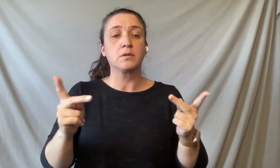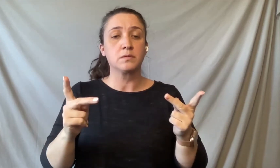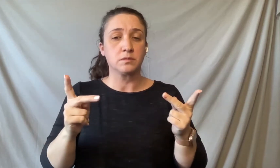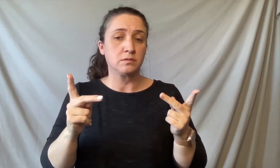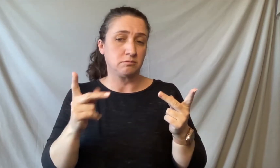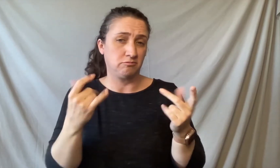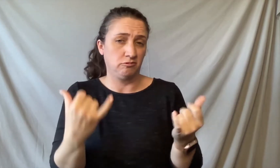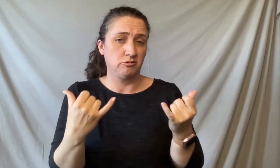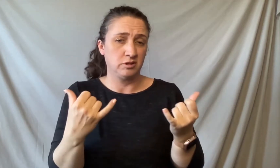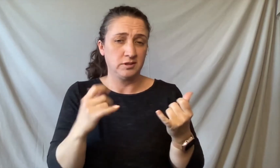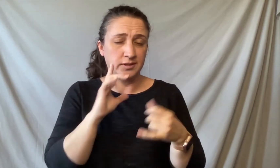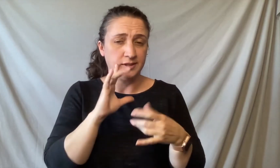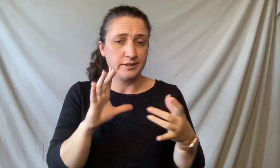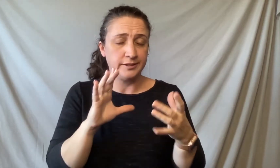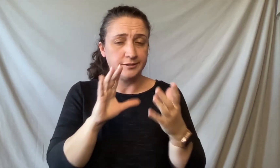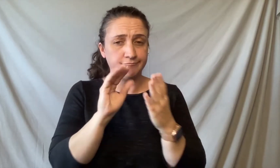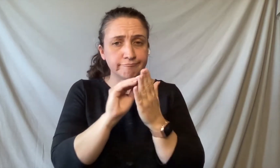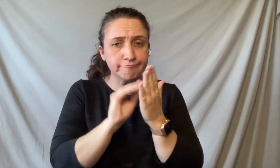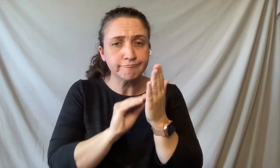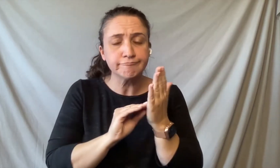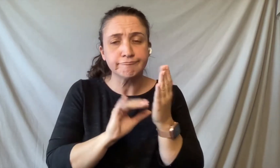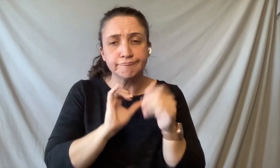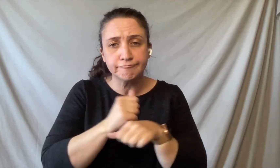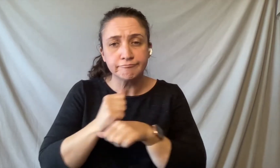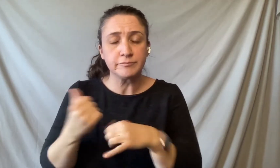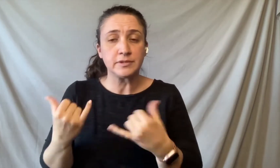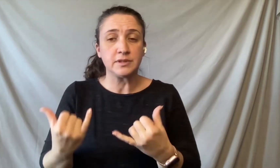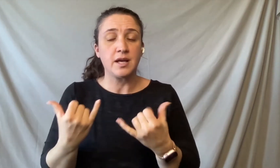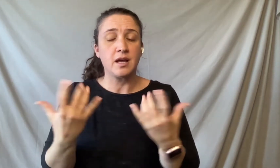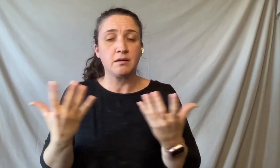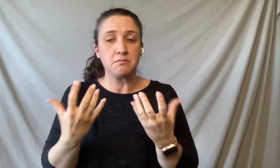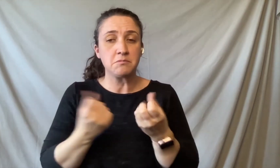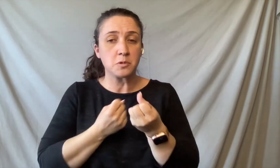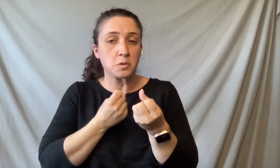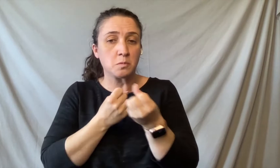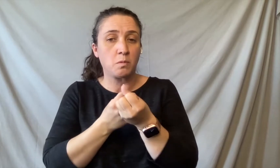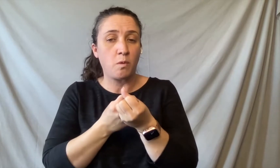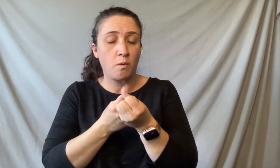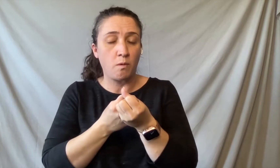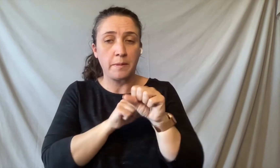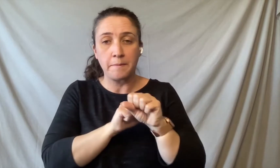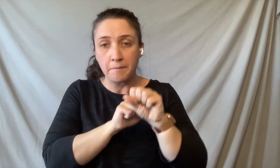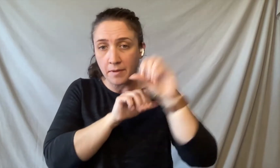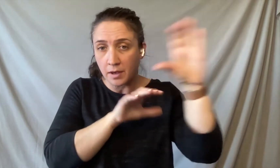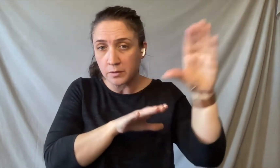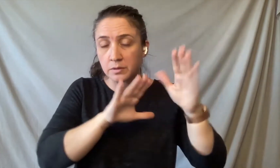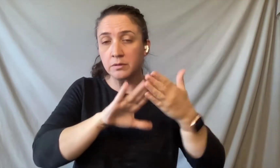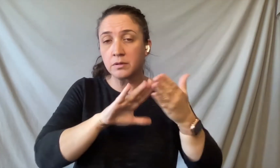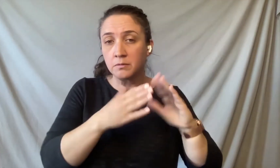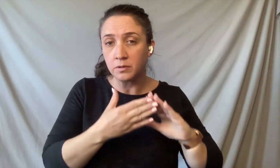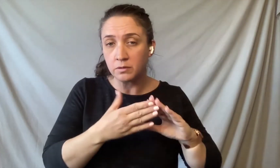currently put together now to support the mountain communities,